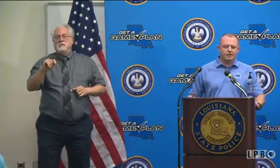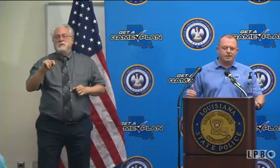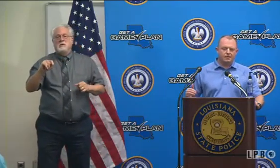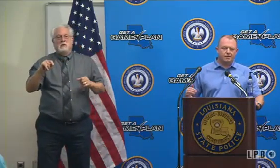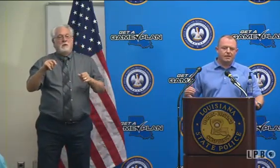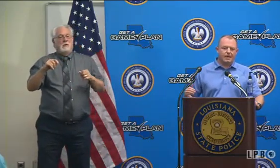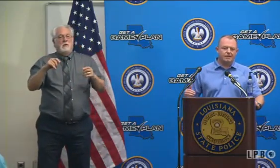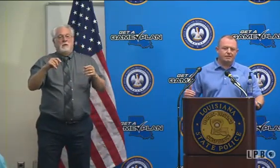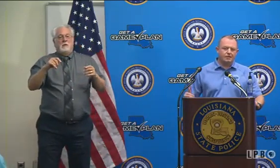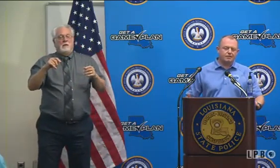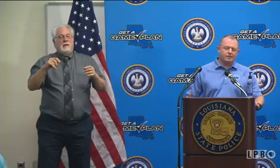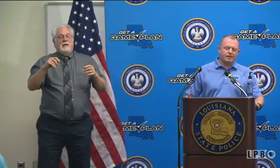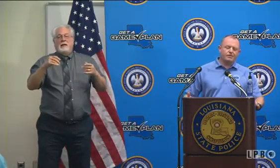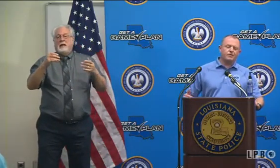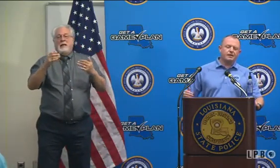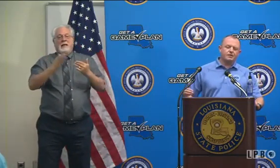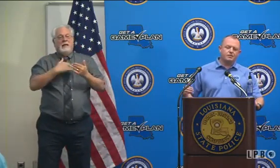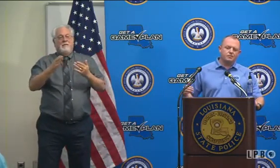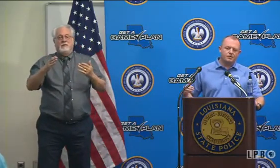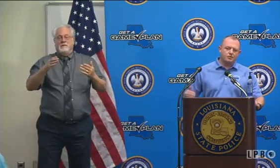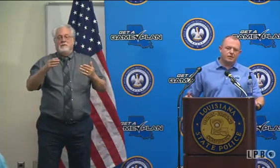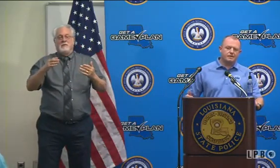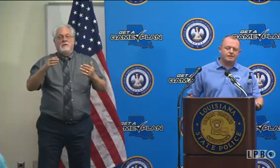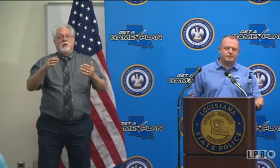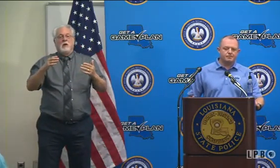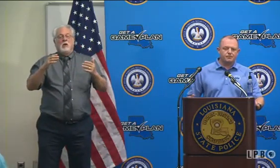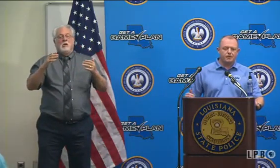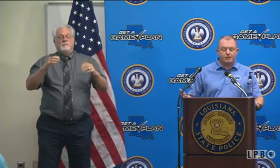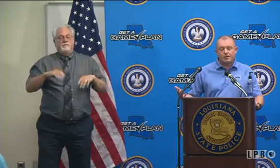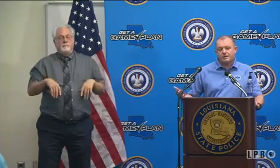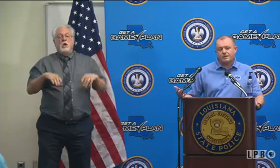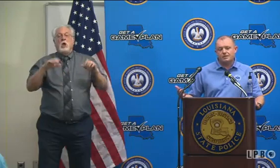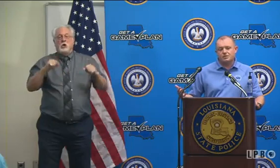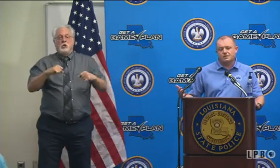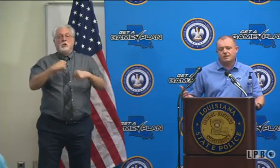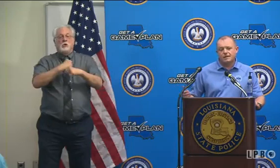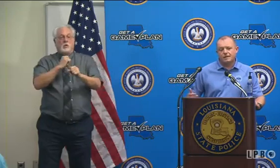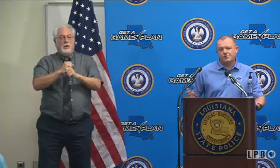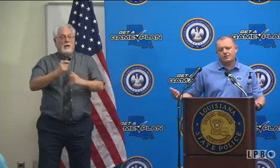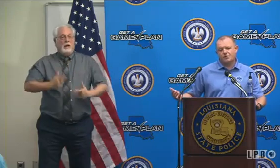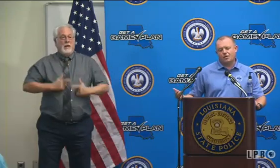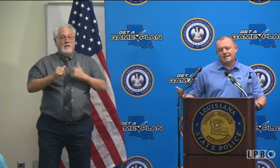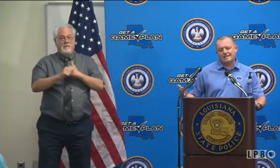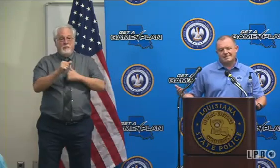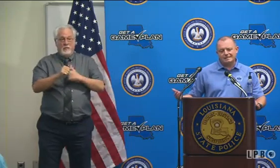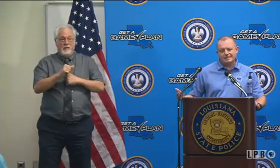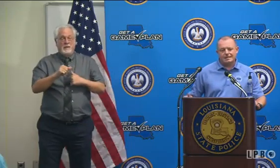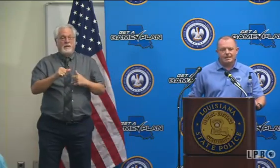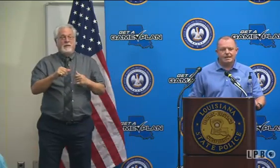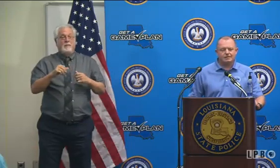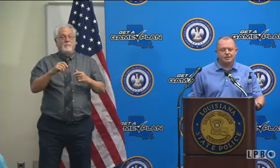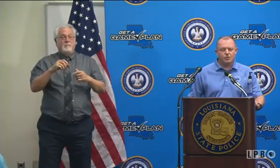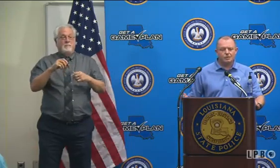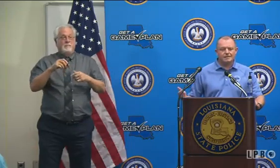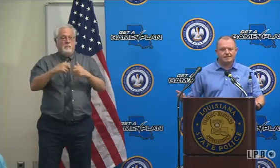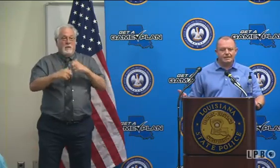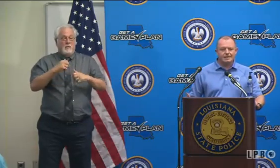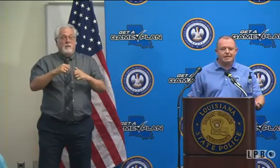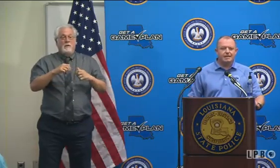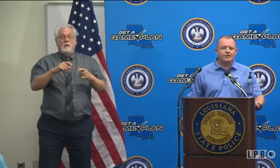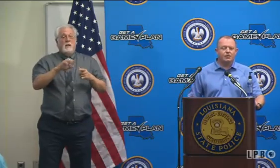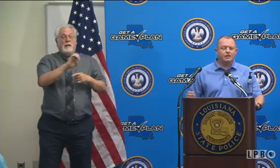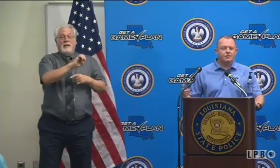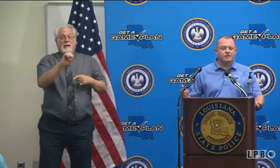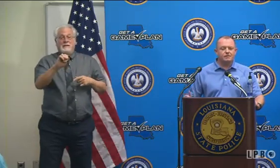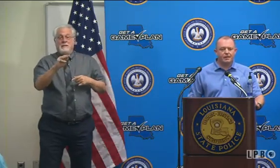even at a level that could create life-threatening conditions even as far east as Morgan